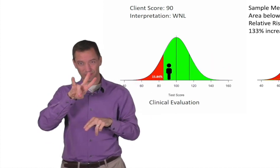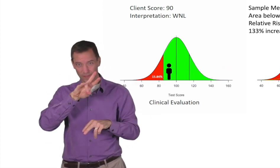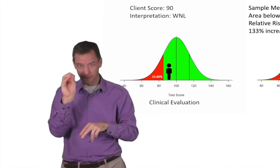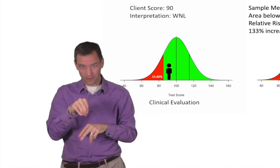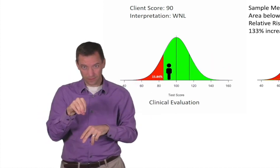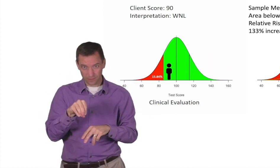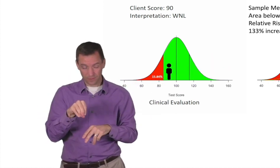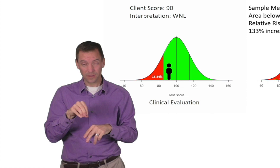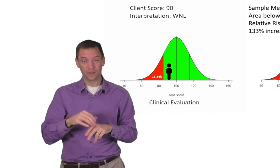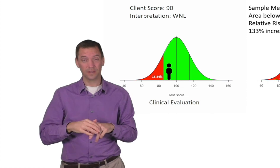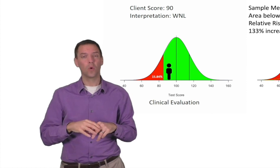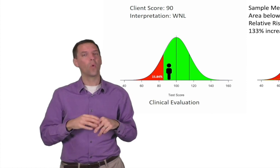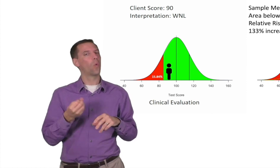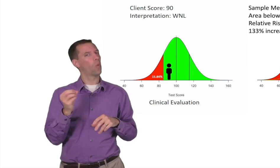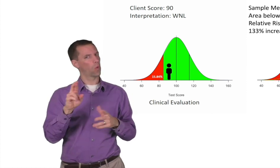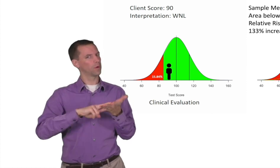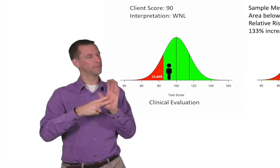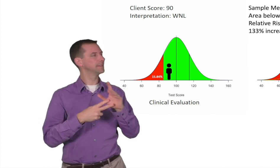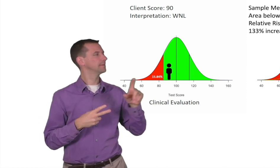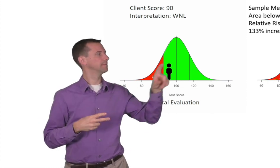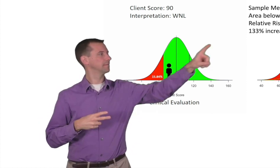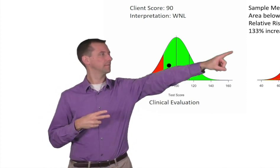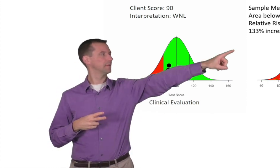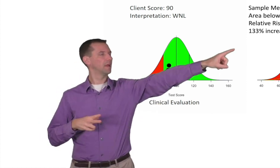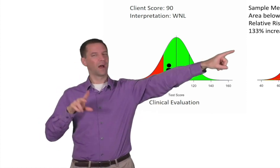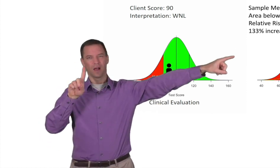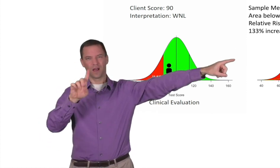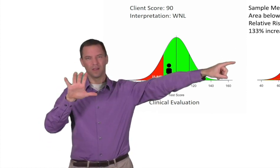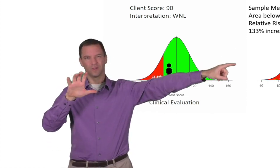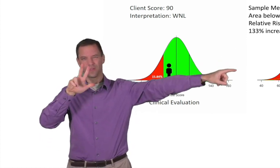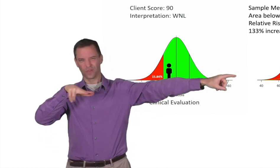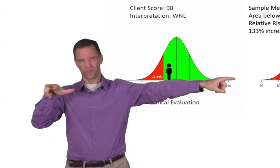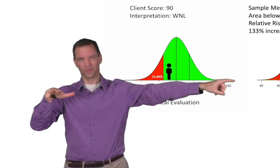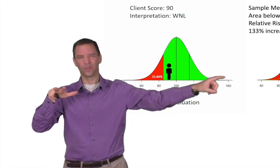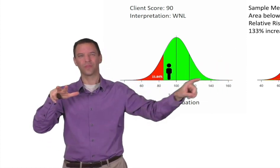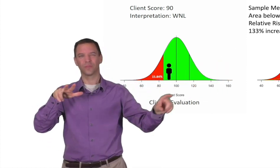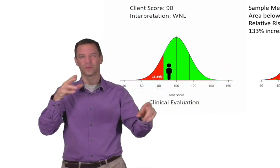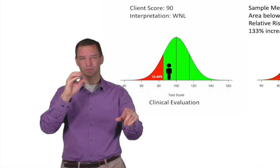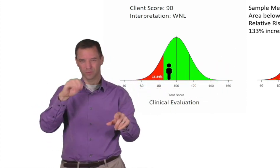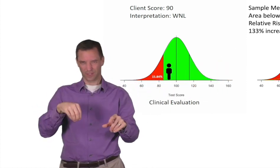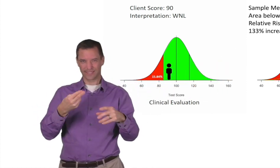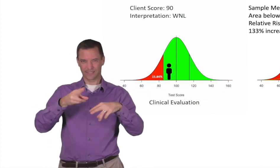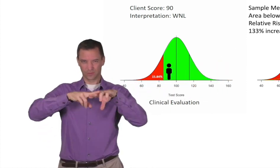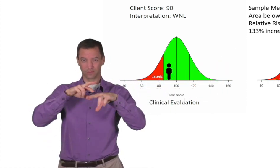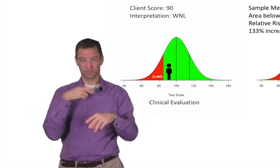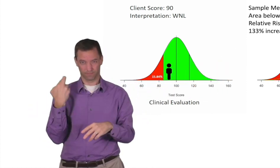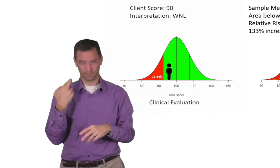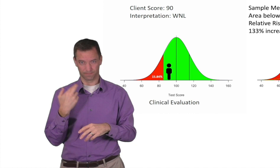has shifted to the point where 37% of the population is in the red area. That's a